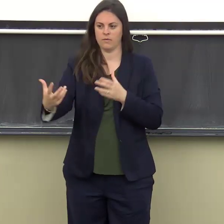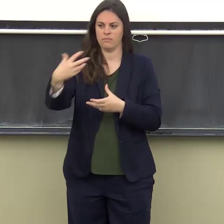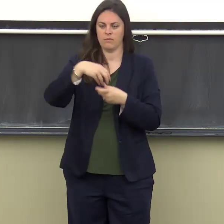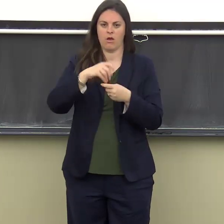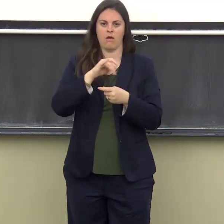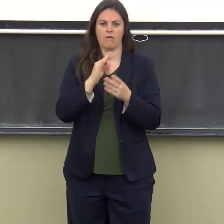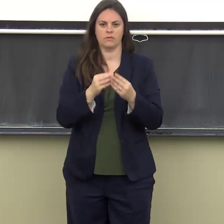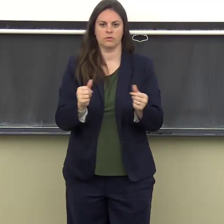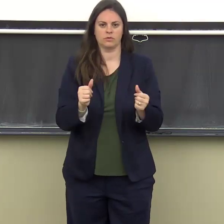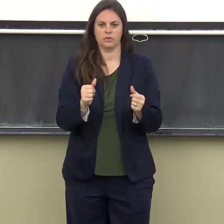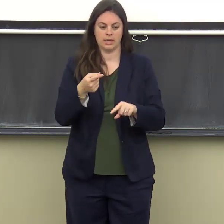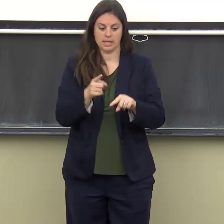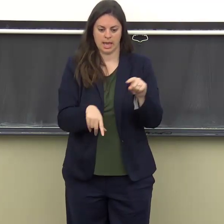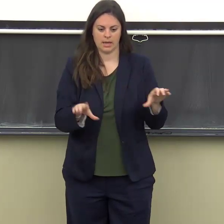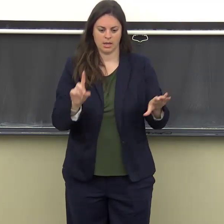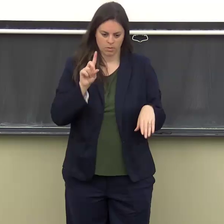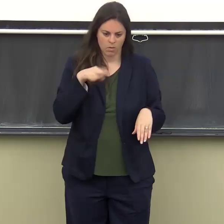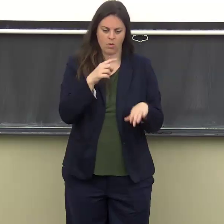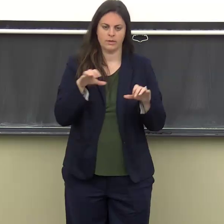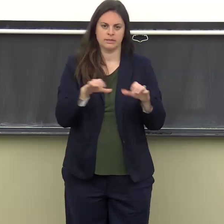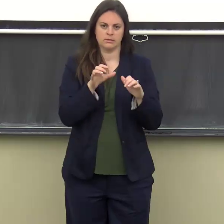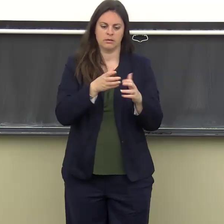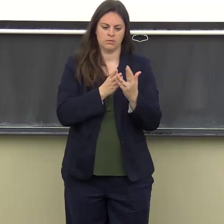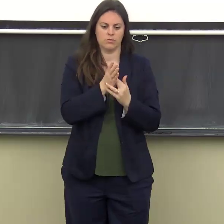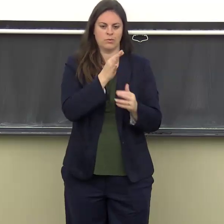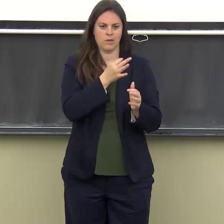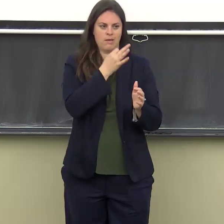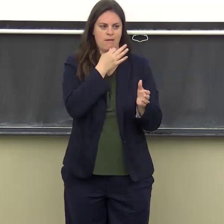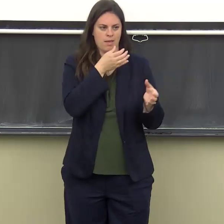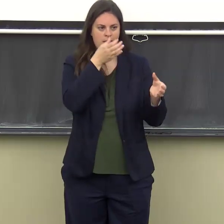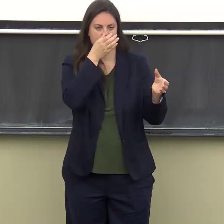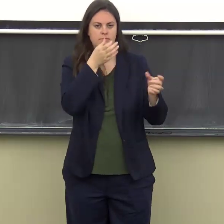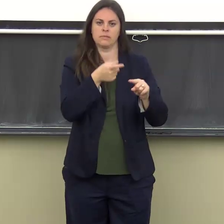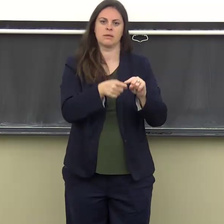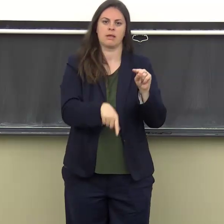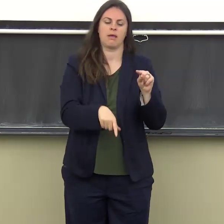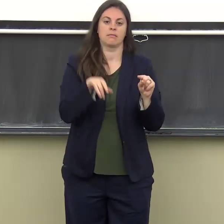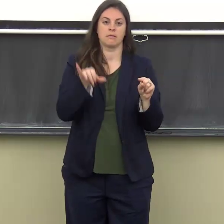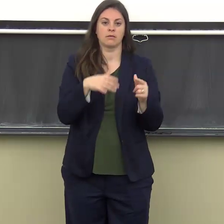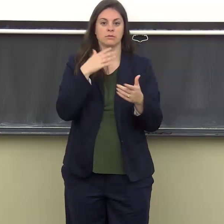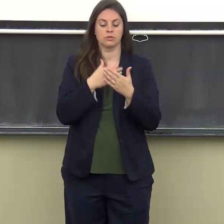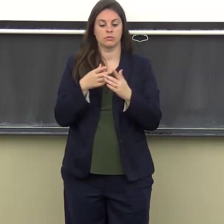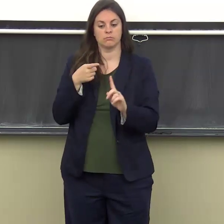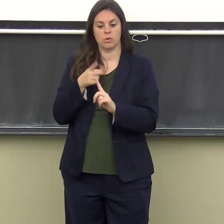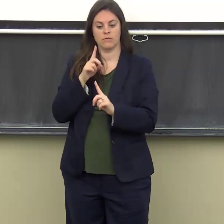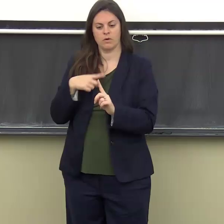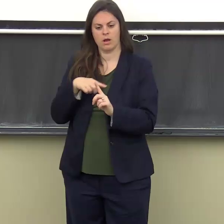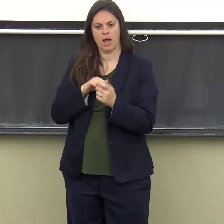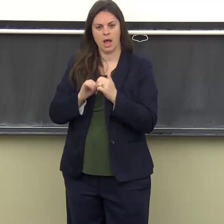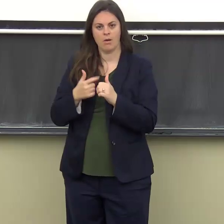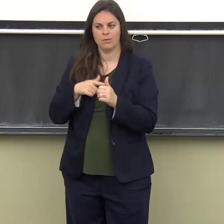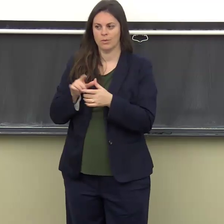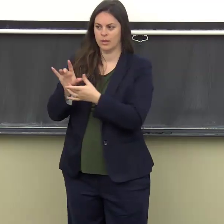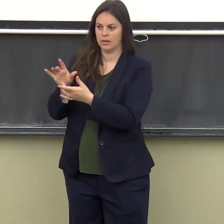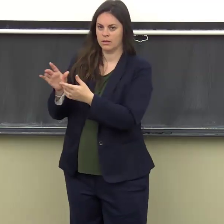not be done by experts. And I think that that is a good pointer for us on this question, is how do we bring other people into